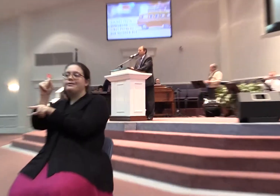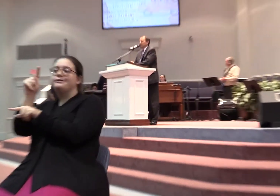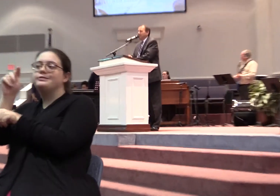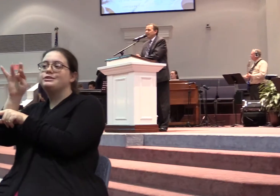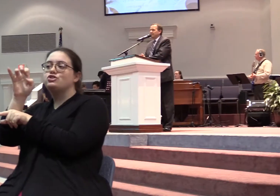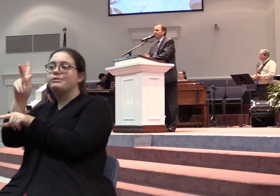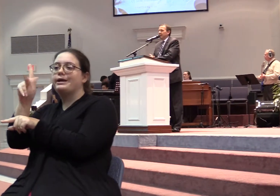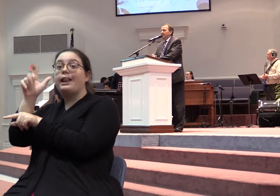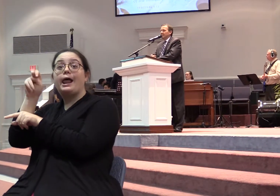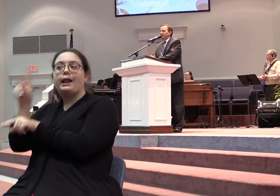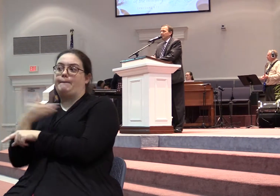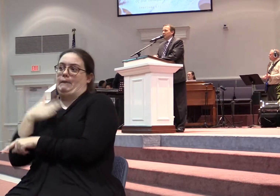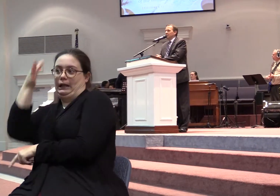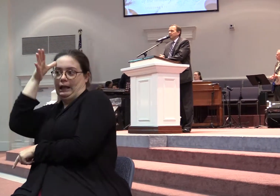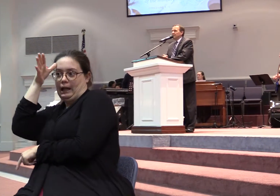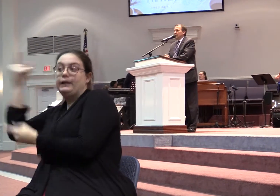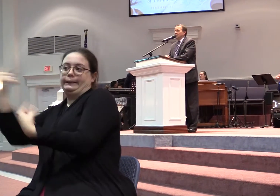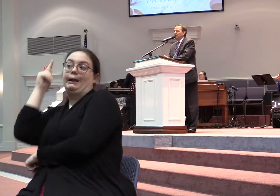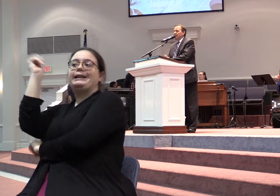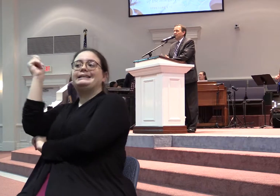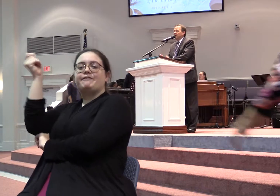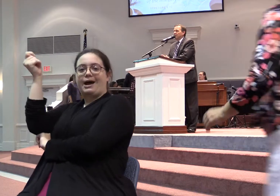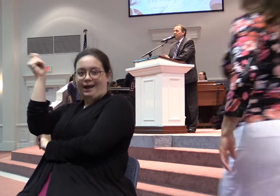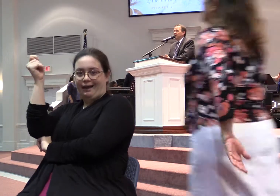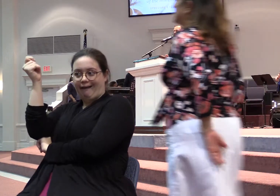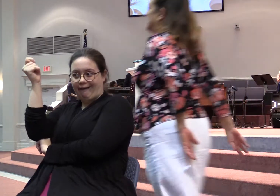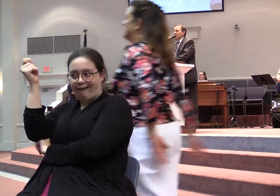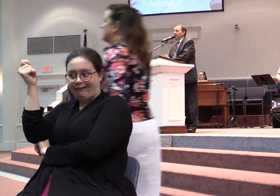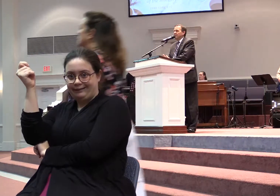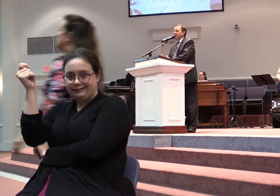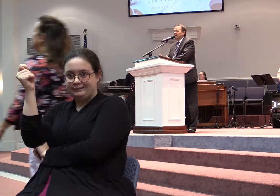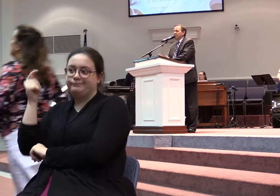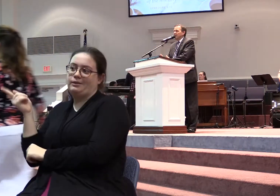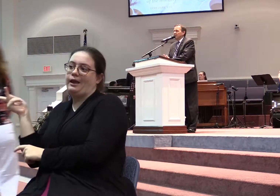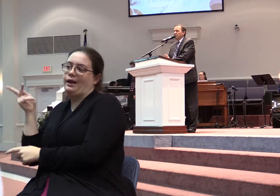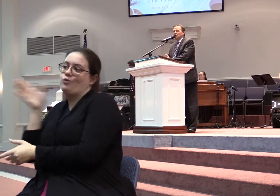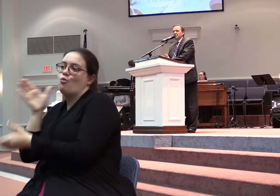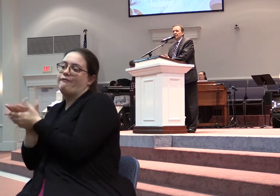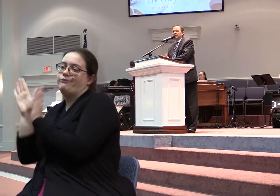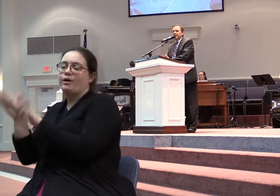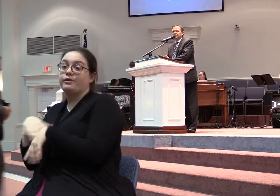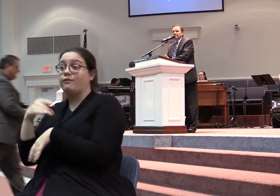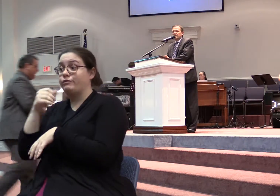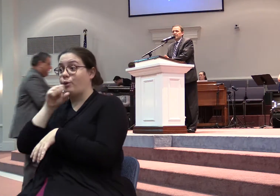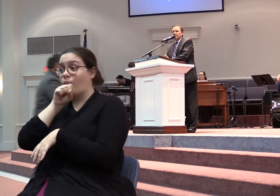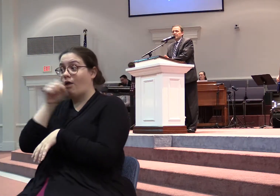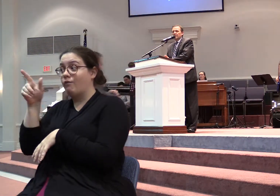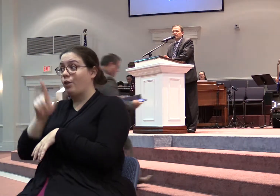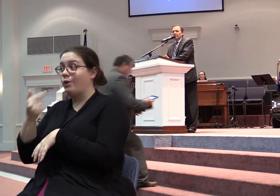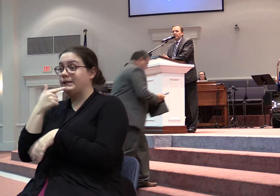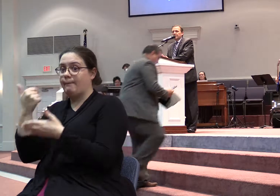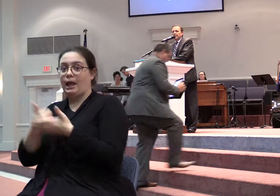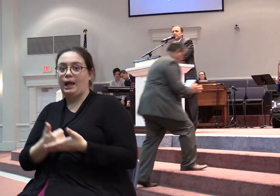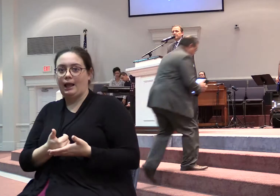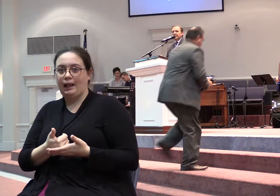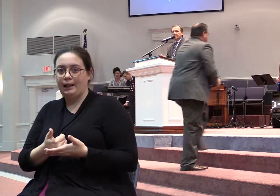Brother Strickland to testify a little bit tonight. We're thankful for him and his great wife. If you love the Lord, shout amen. Amen. Turn around,